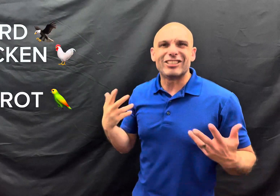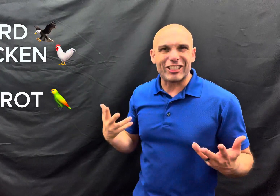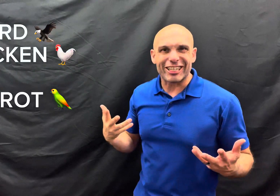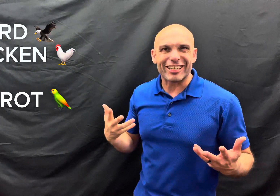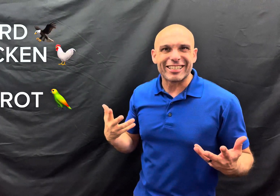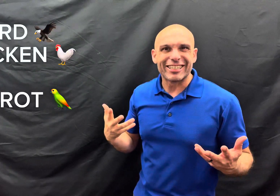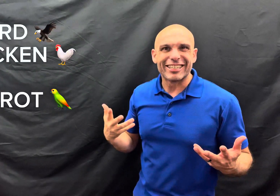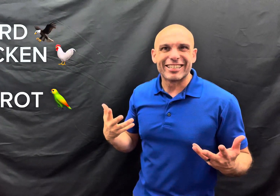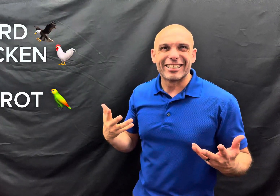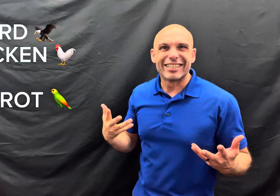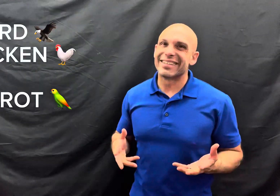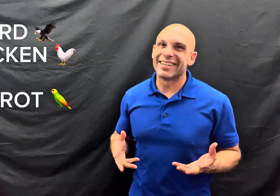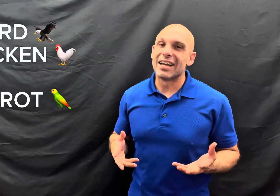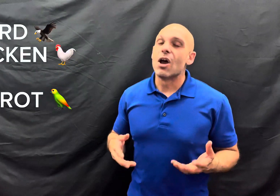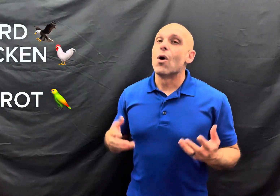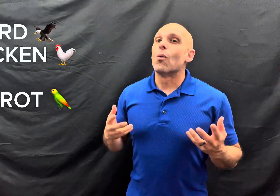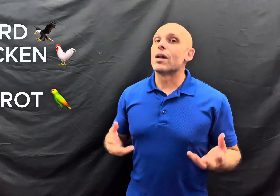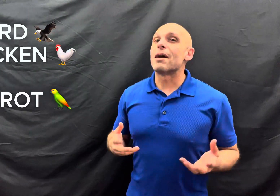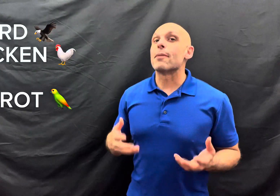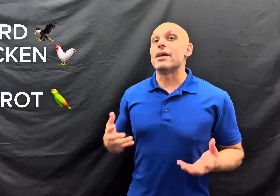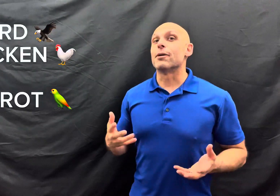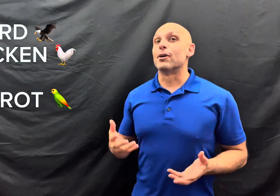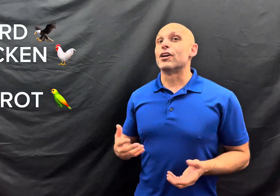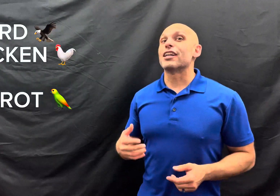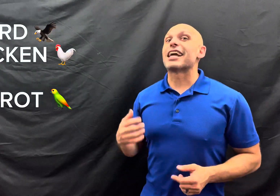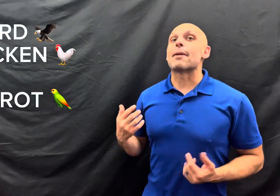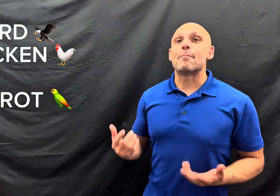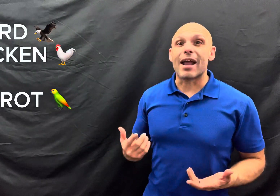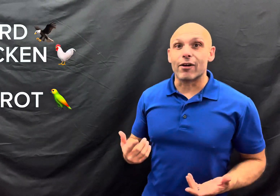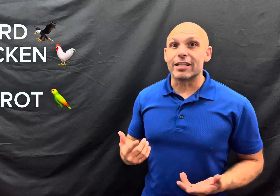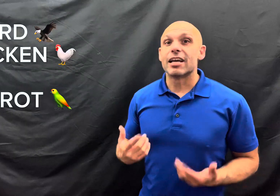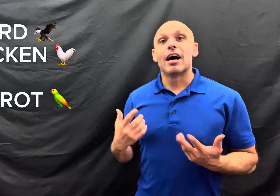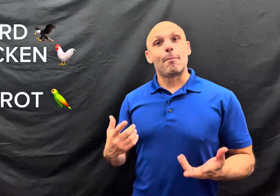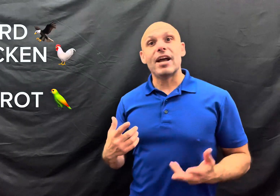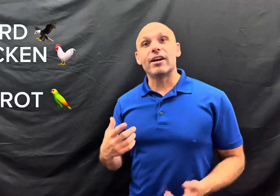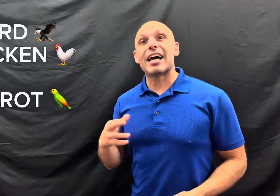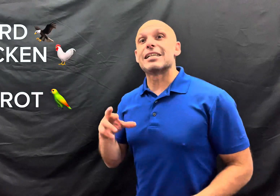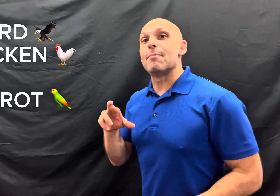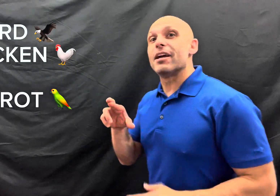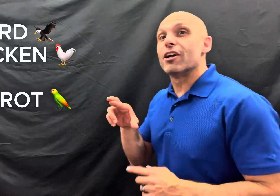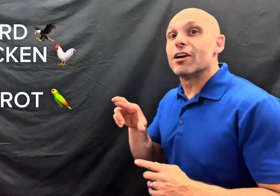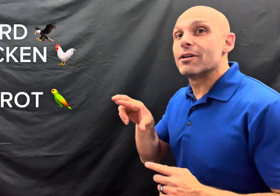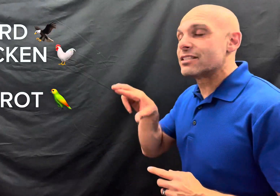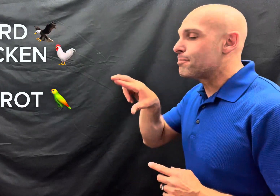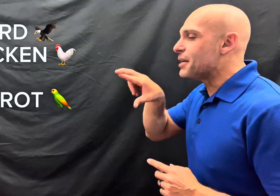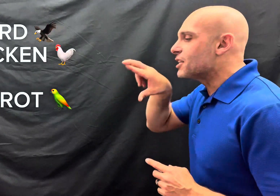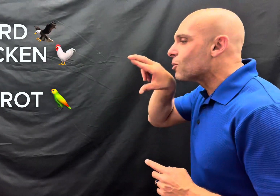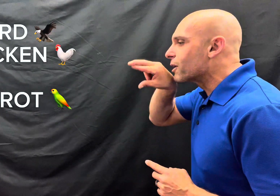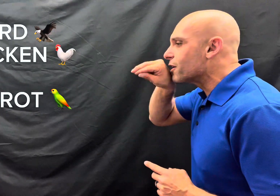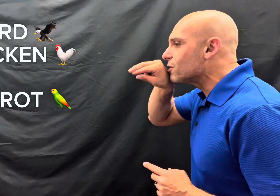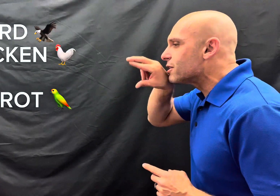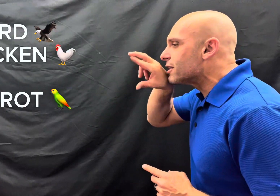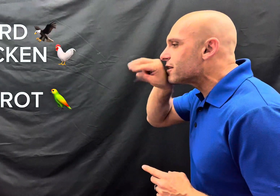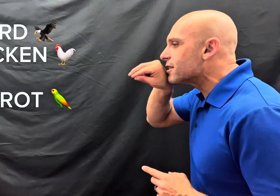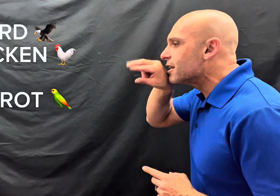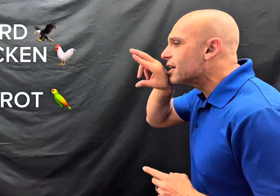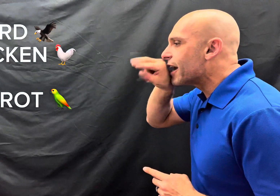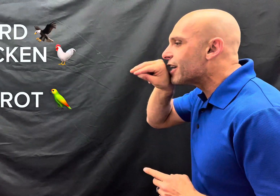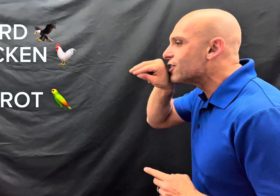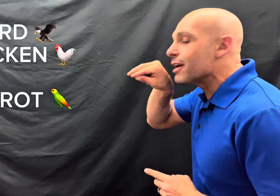chicken. What about a bigger bird like a parrot? A parrot has a bigger beak, so we're going to use this hand shape